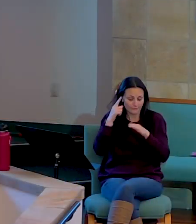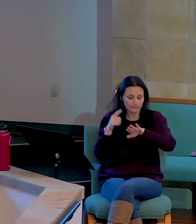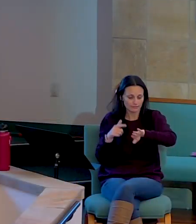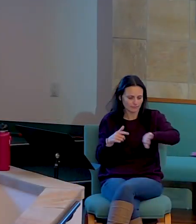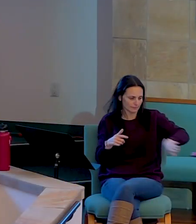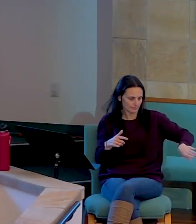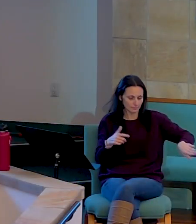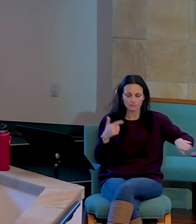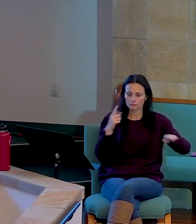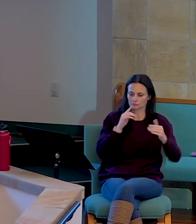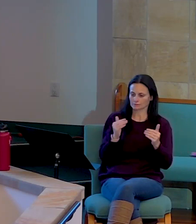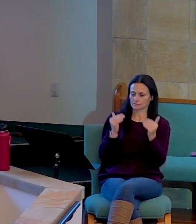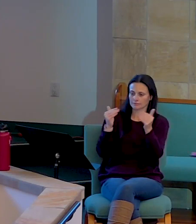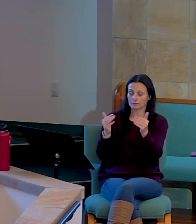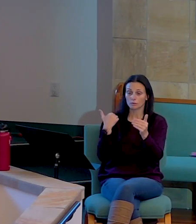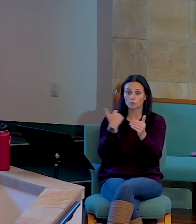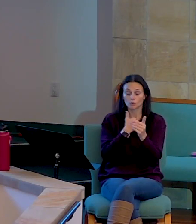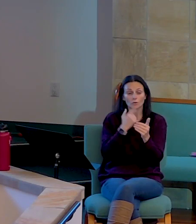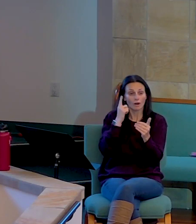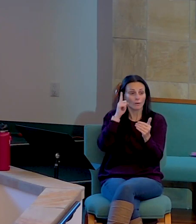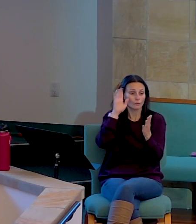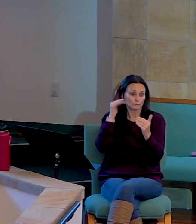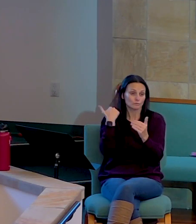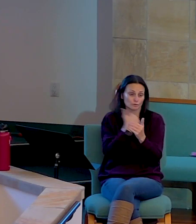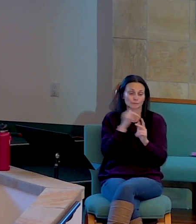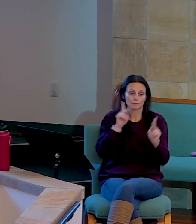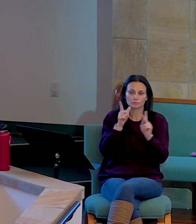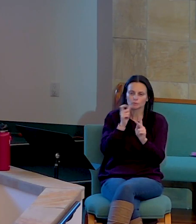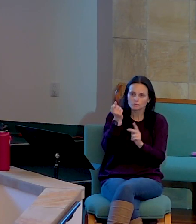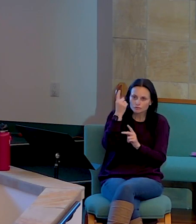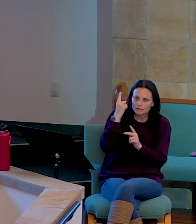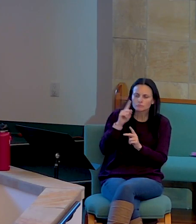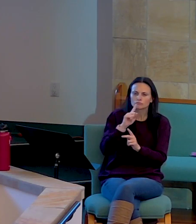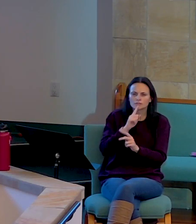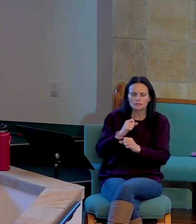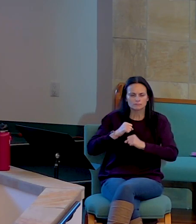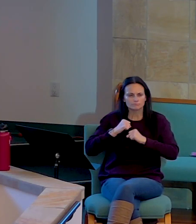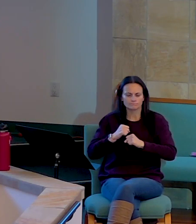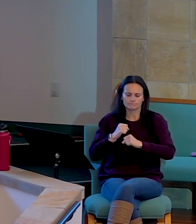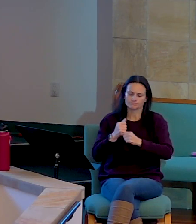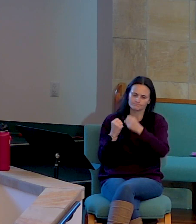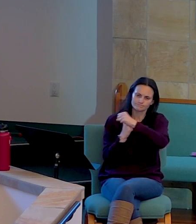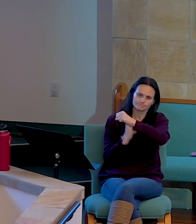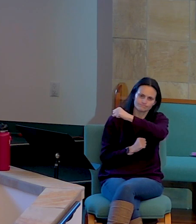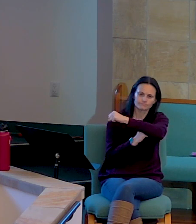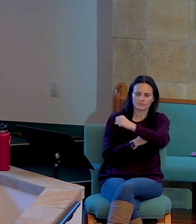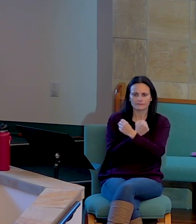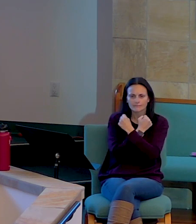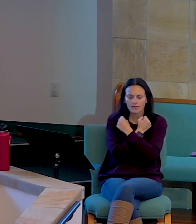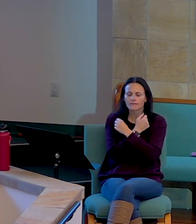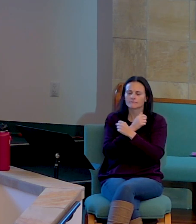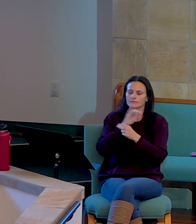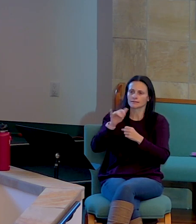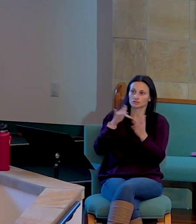I hope we are a people who understand the bold muscles of love that Jesus